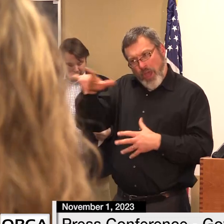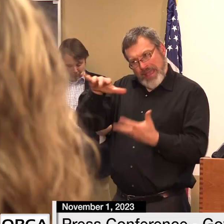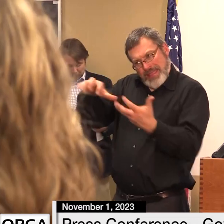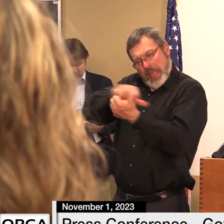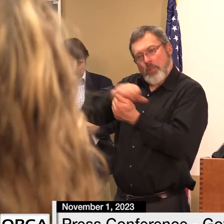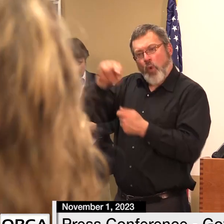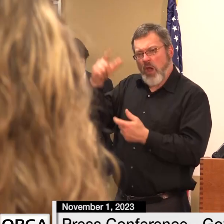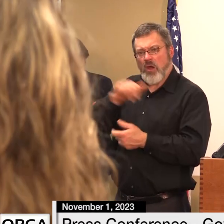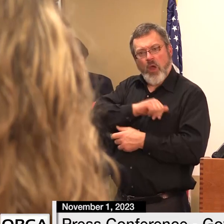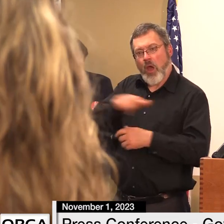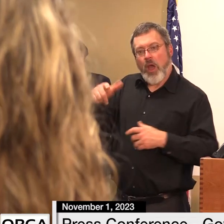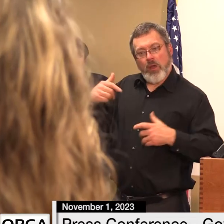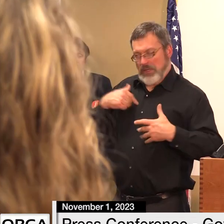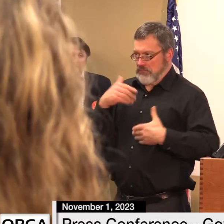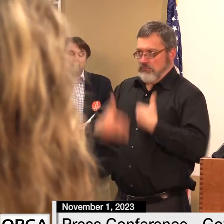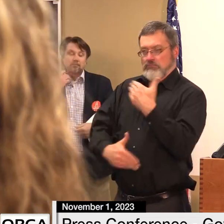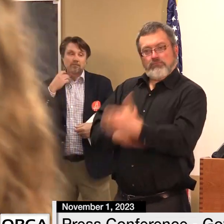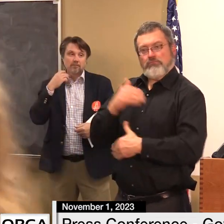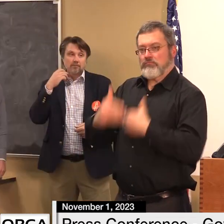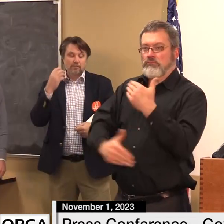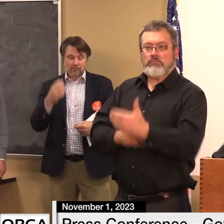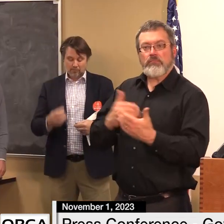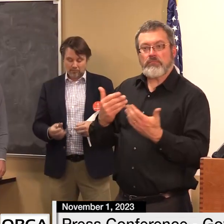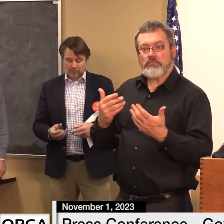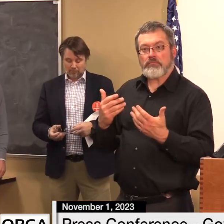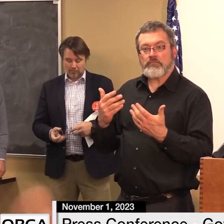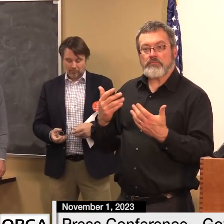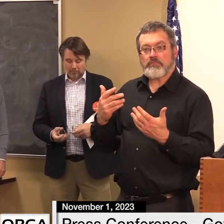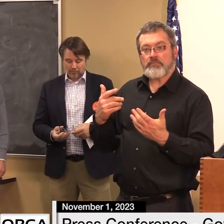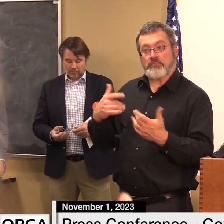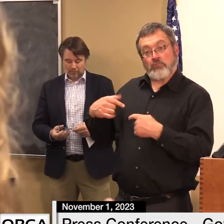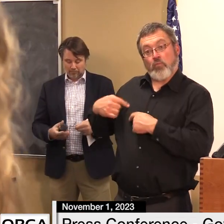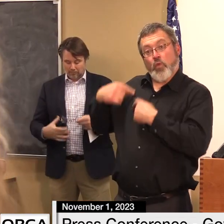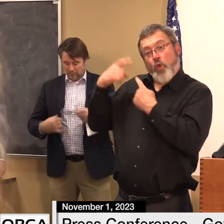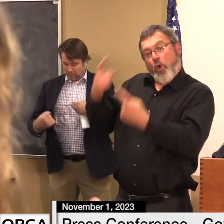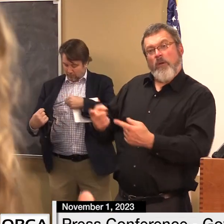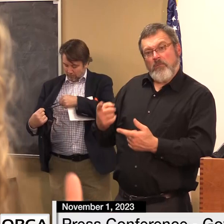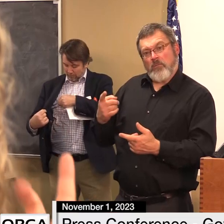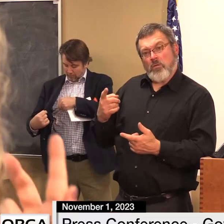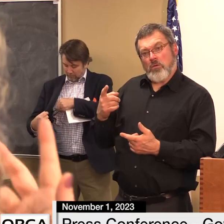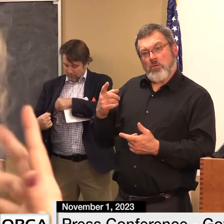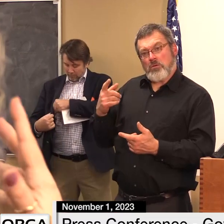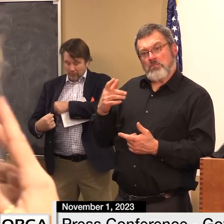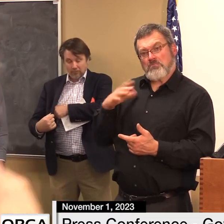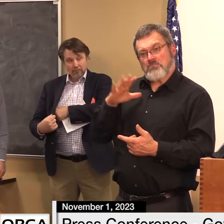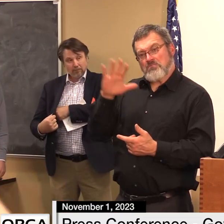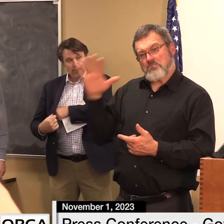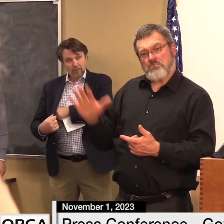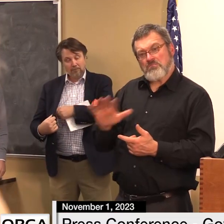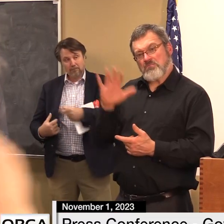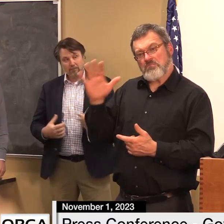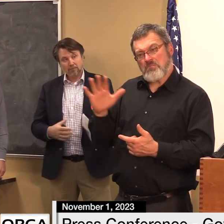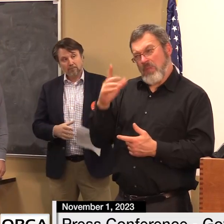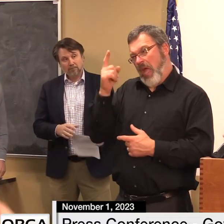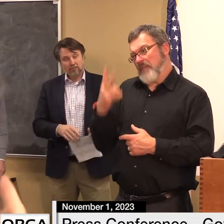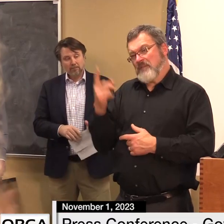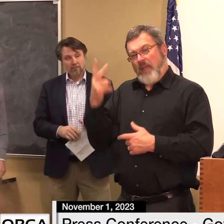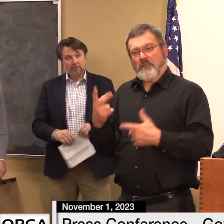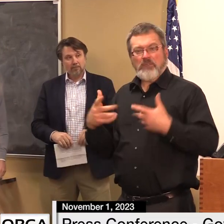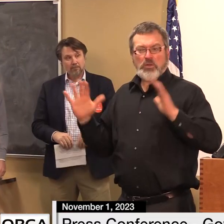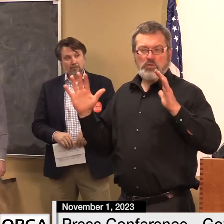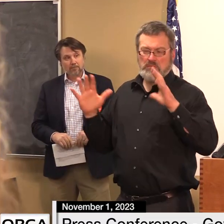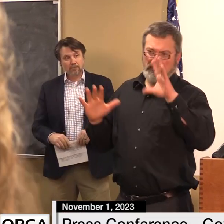one way or another. I'd say we're probably about maybe a little better than halfway through. I'd say there's